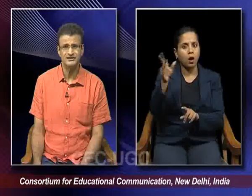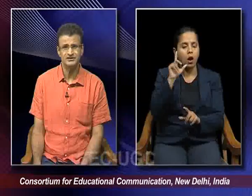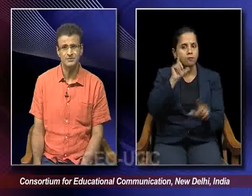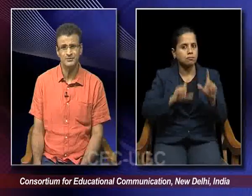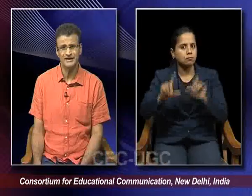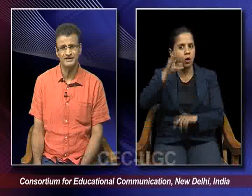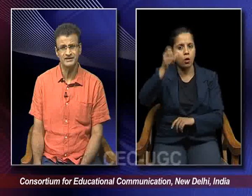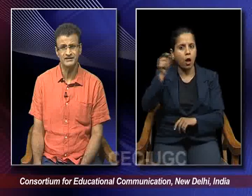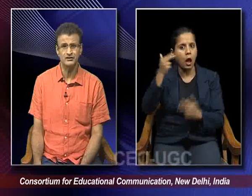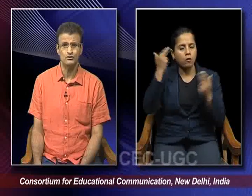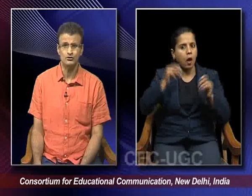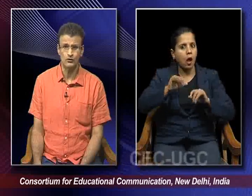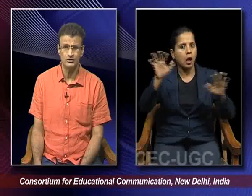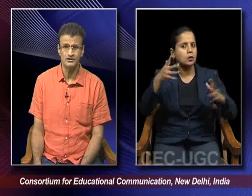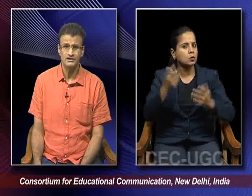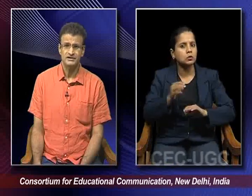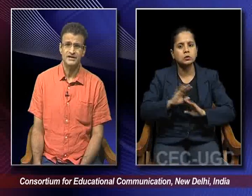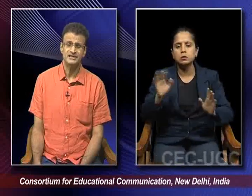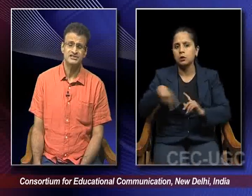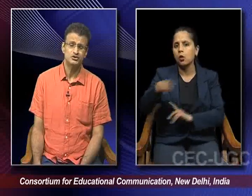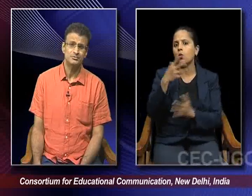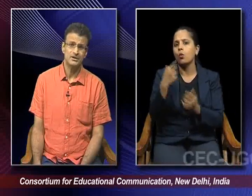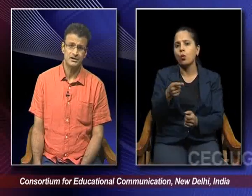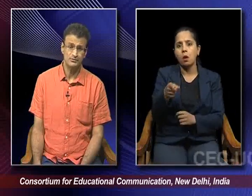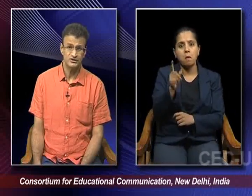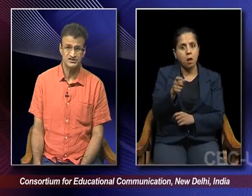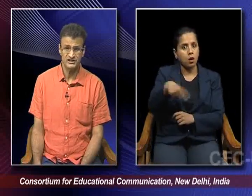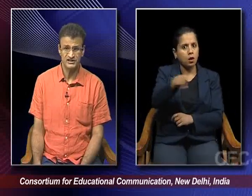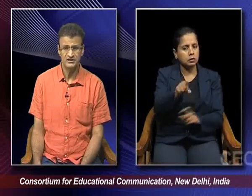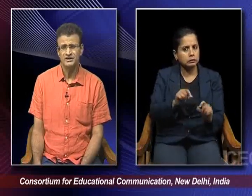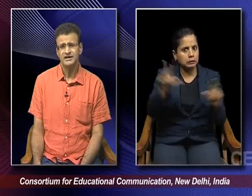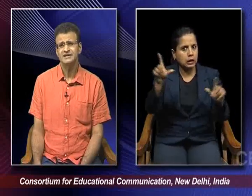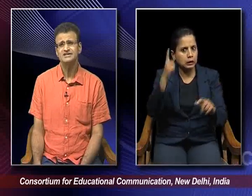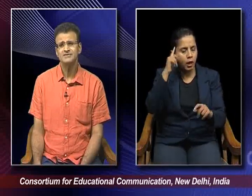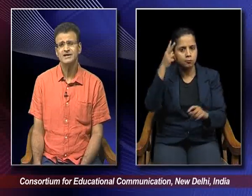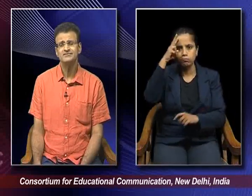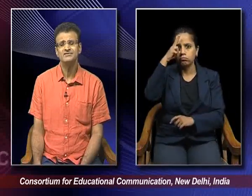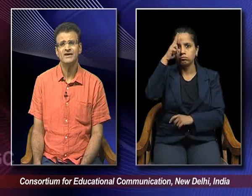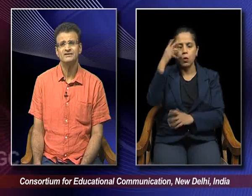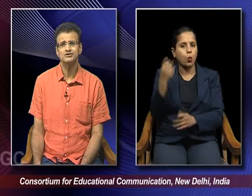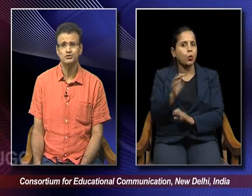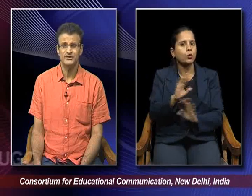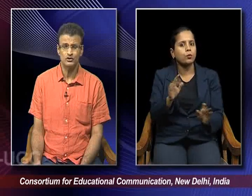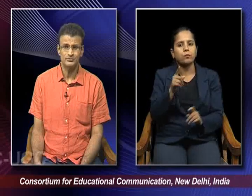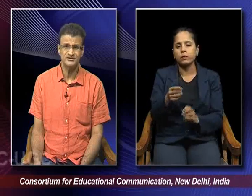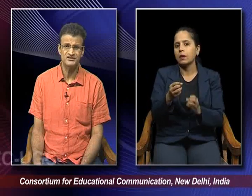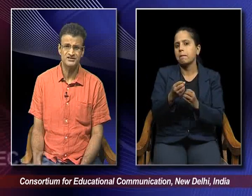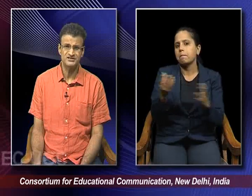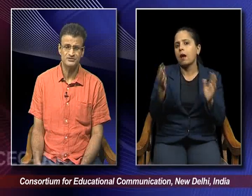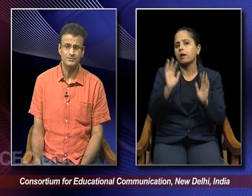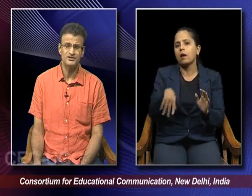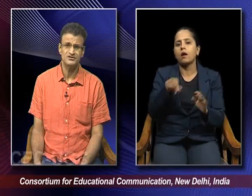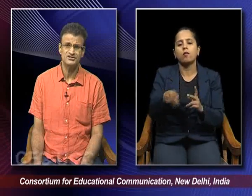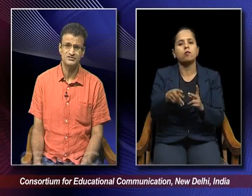of Gandhi's popularity and they did not want that he should come on the screen, and that is why we find that so many documentaries